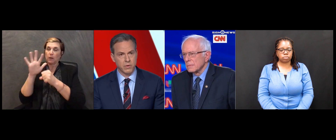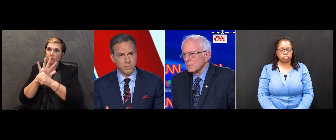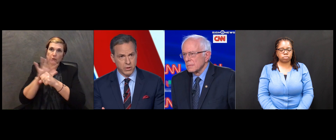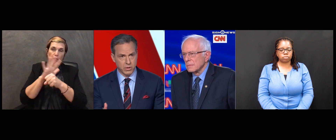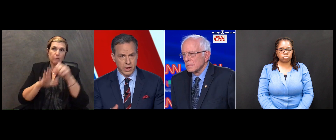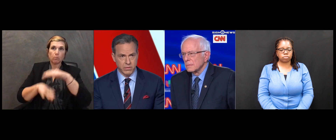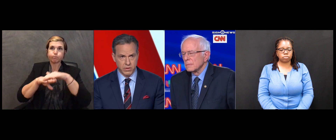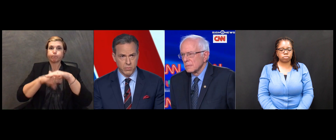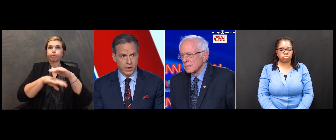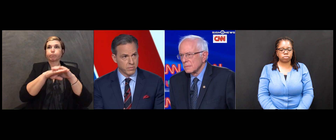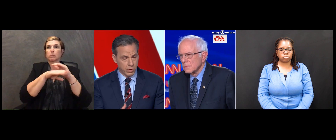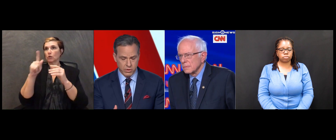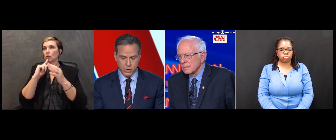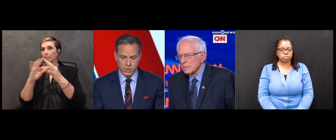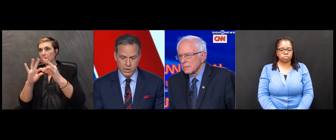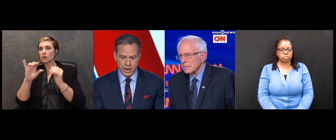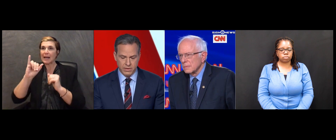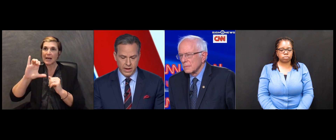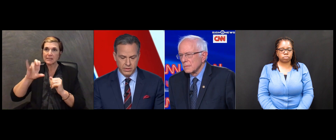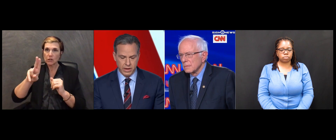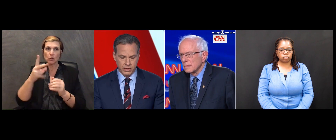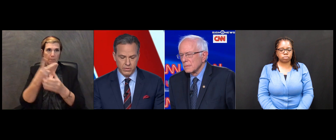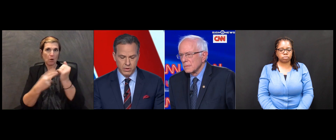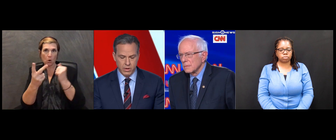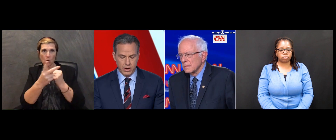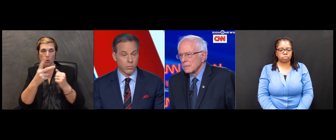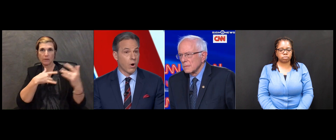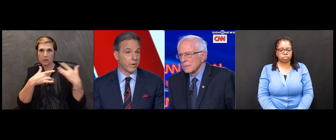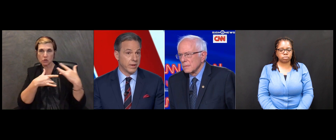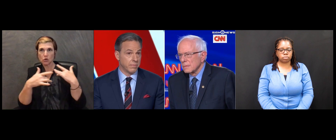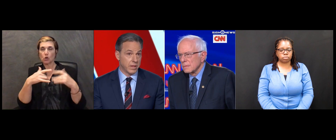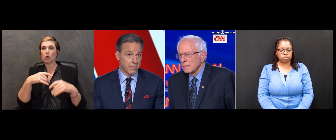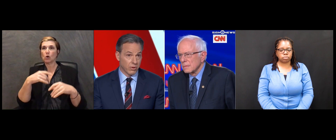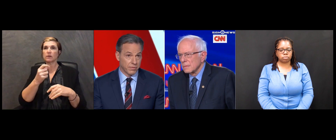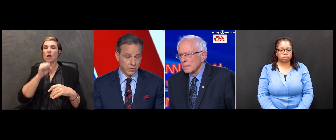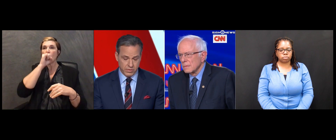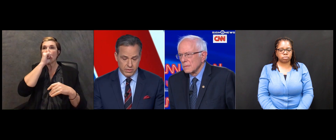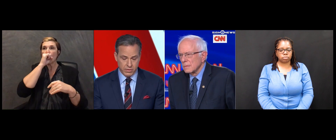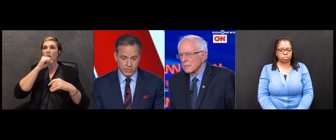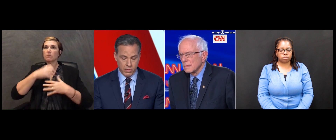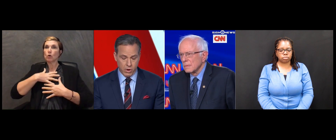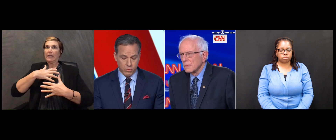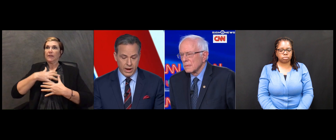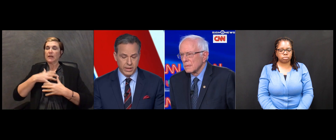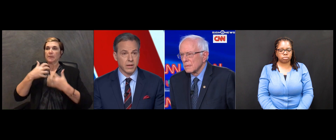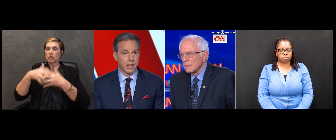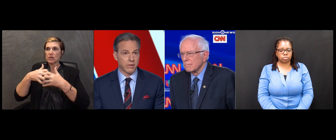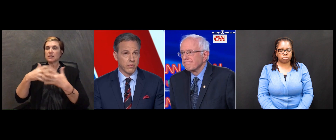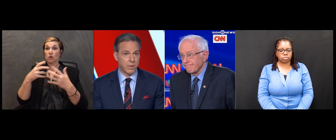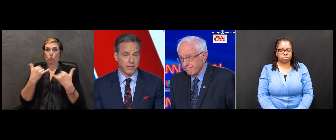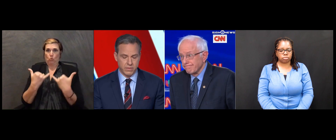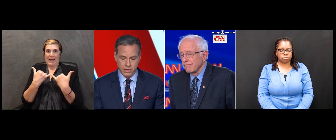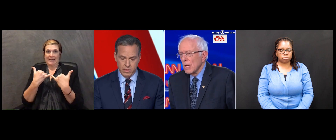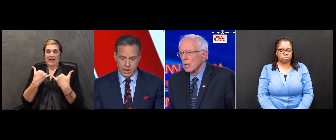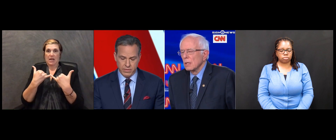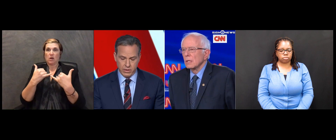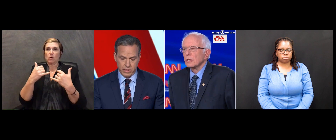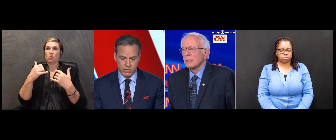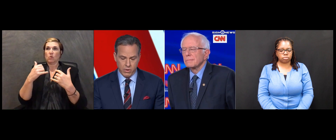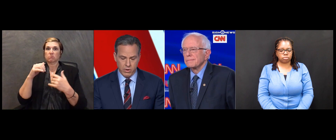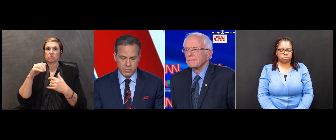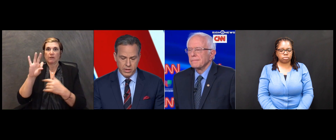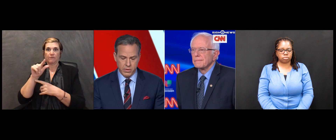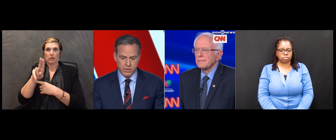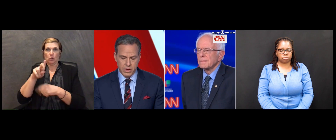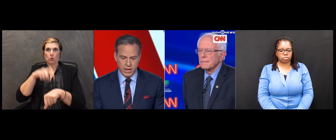healthcare system. You've mentioned ICU beds, both of you, and ventilators. We're already in the middle of flu season, so already a lot of those beds and